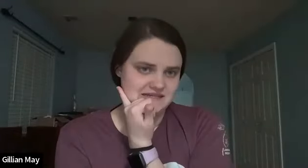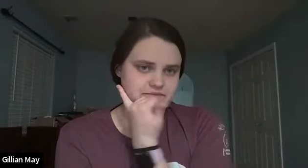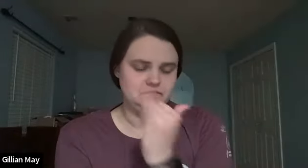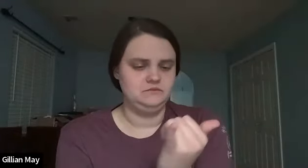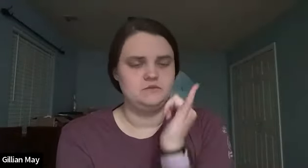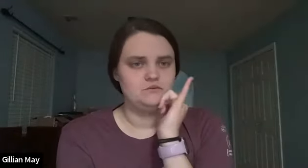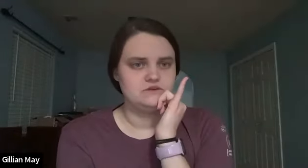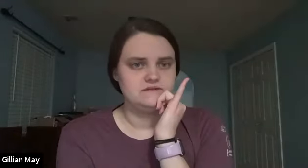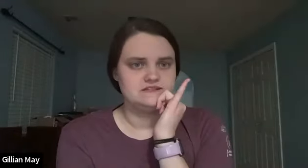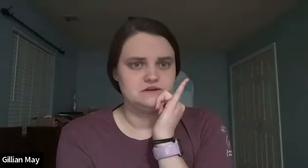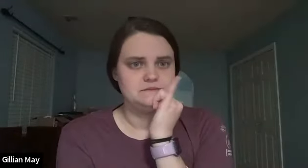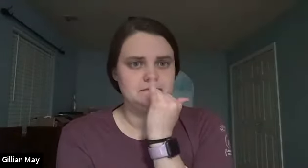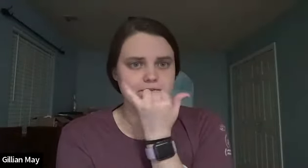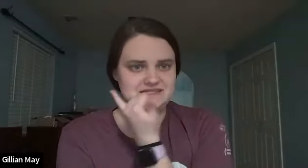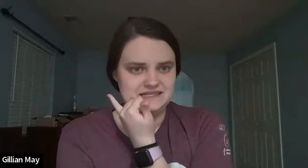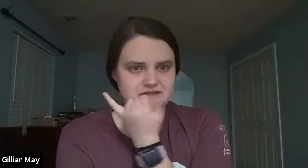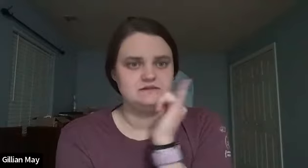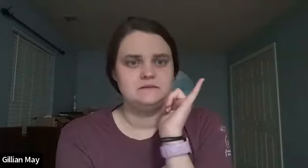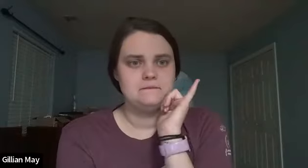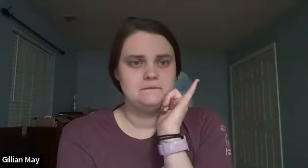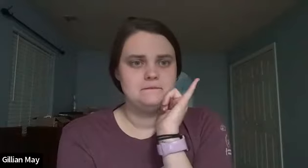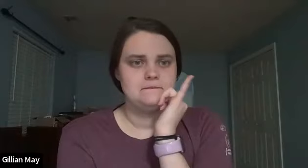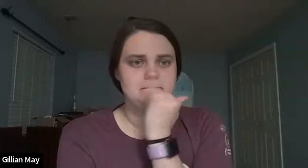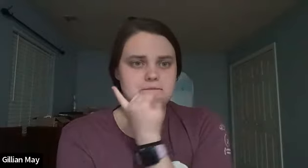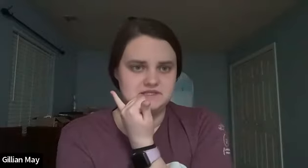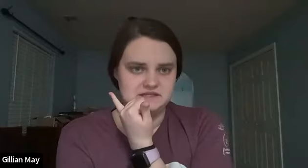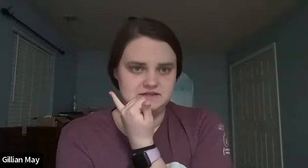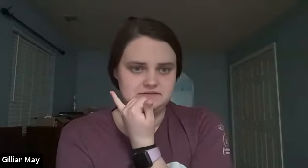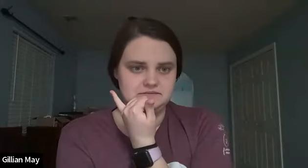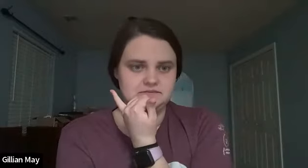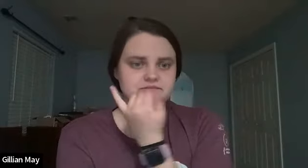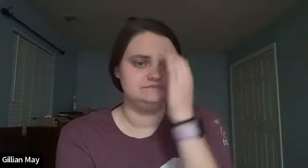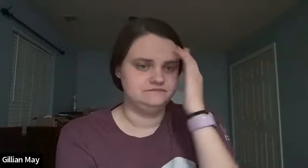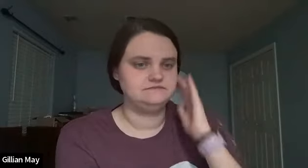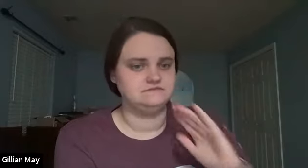mistake. Ooh, I'm going really fast. Sorry. Mistake. Mistake. Then